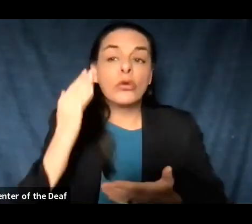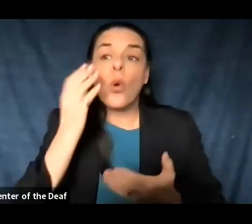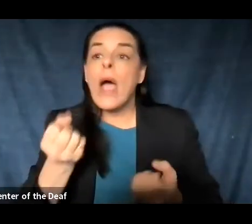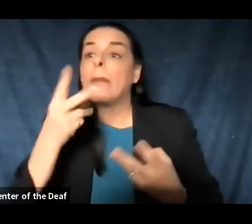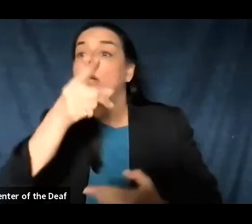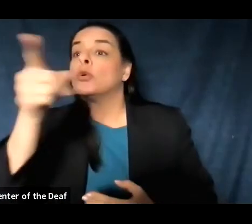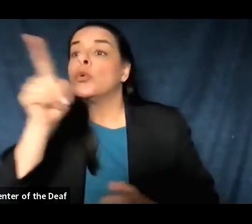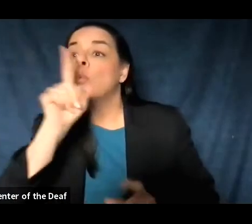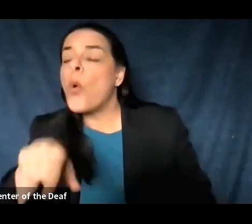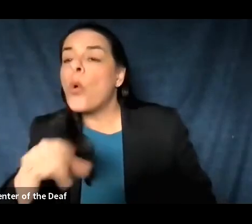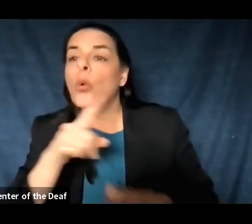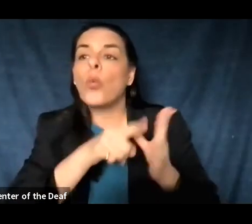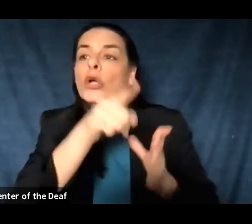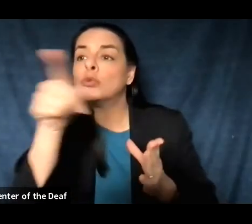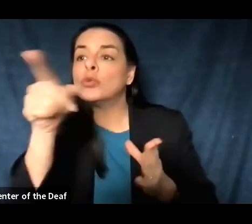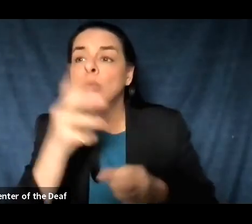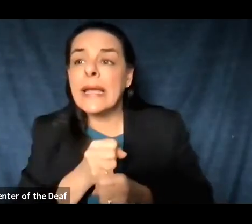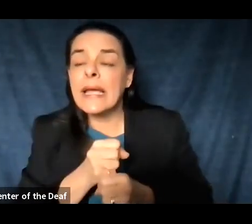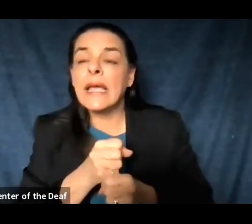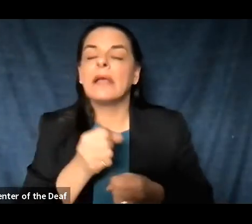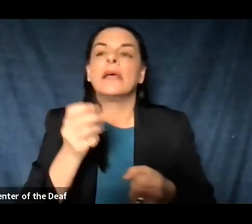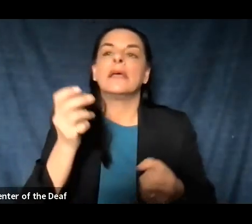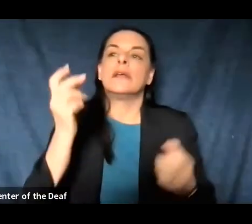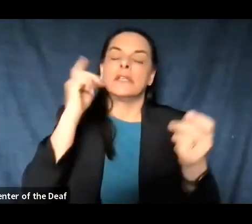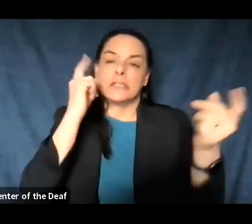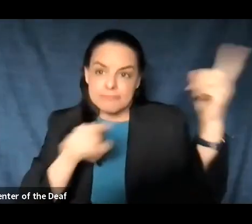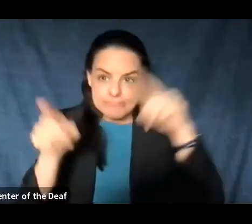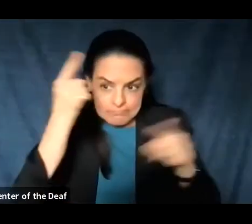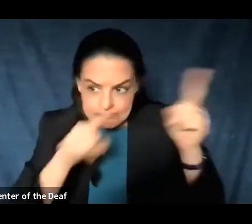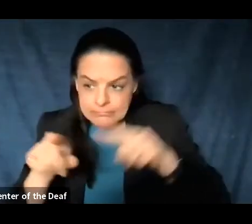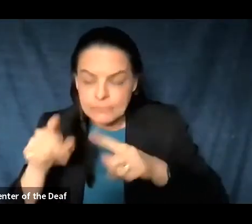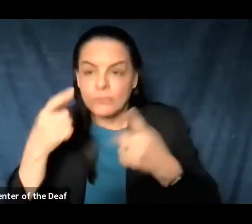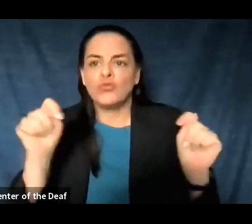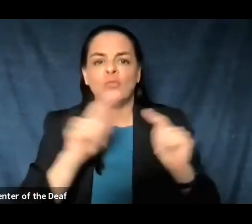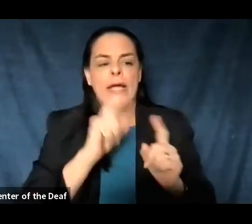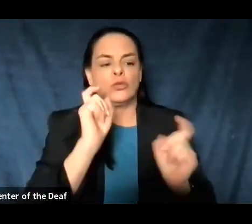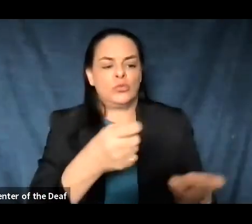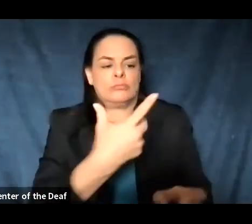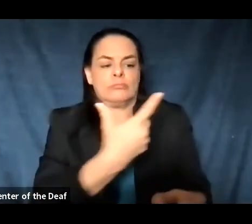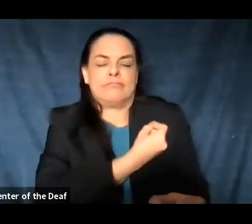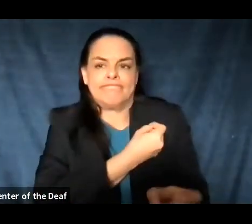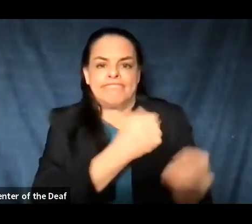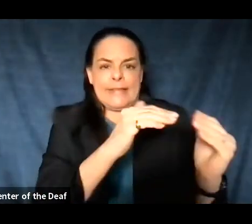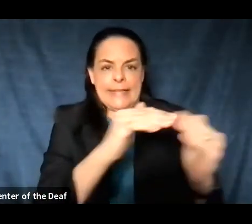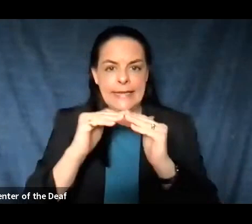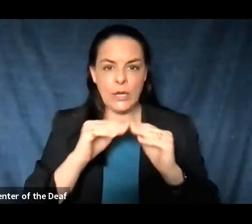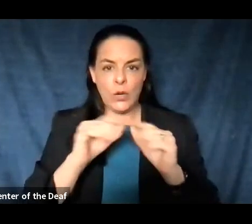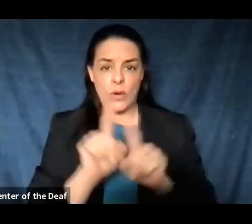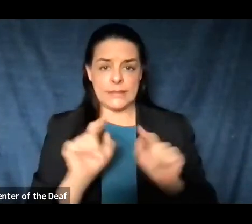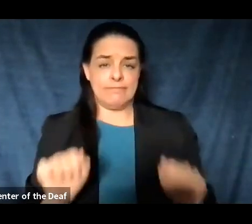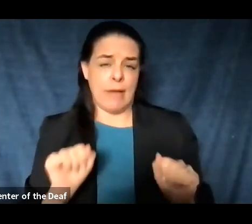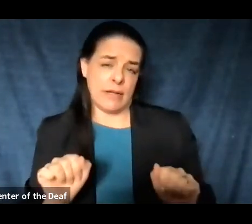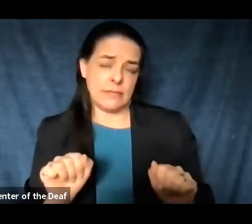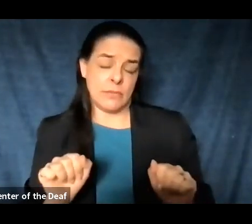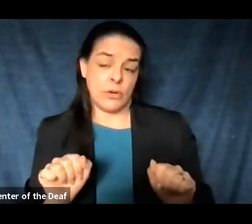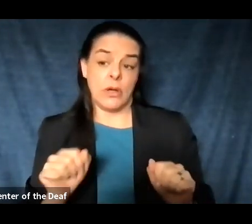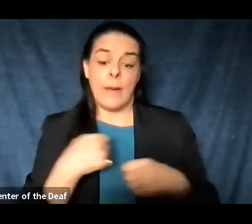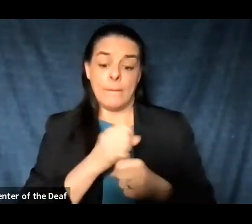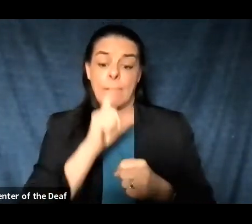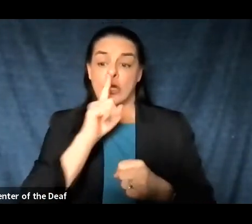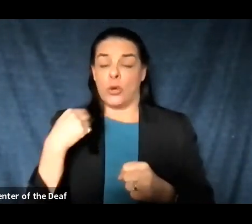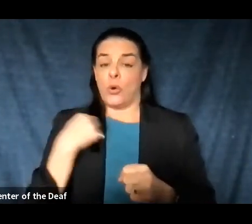asking for. And we try to distribute that as equally as we can, making sure that we have what we need to do our first